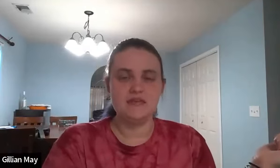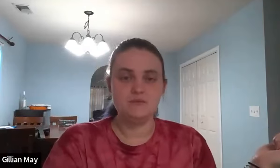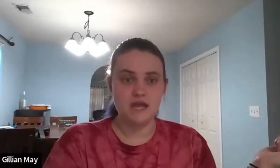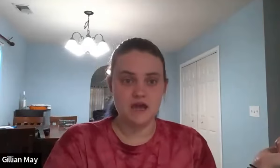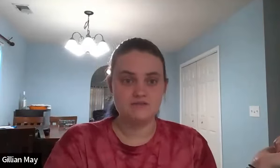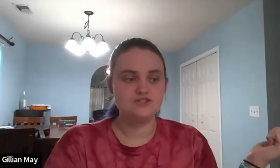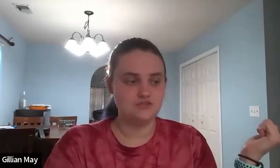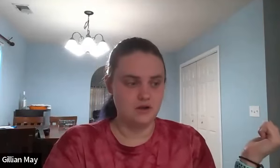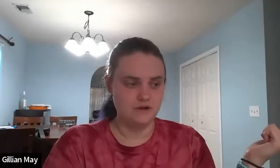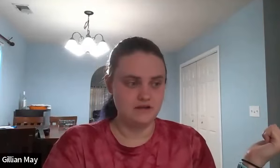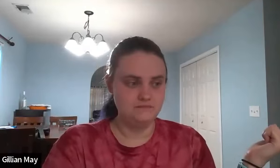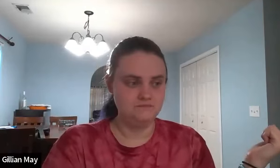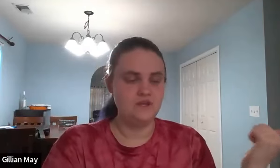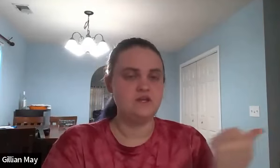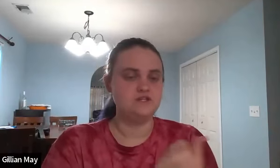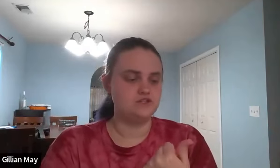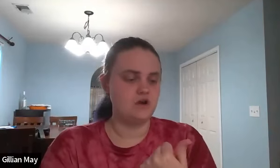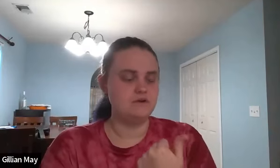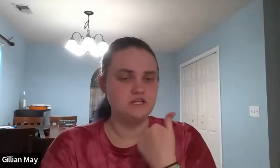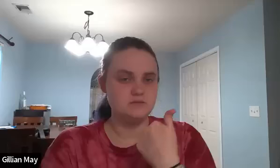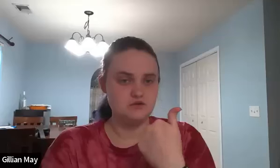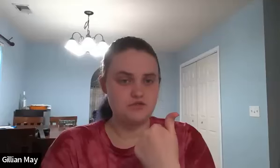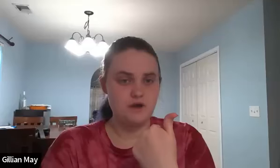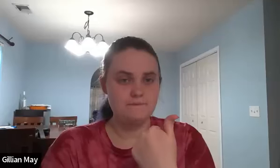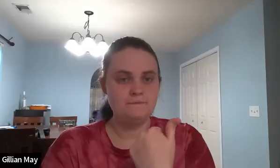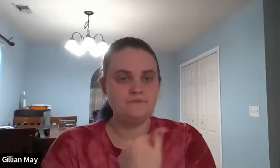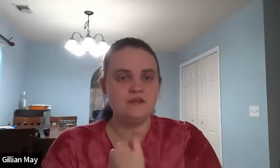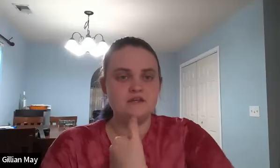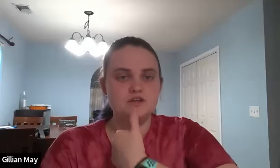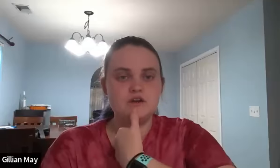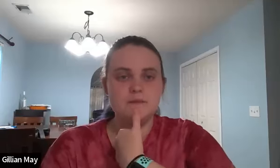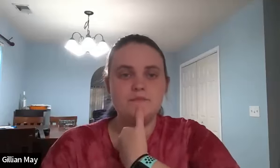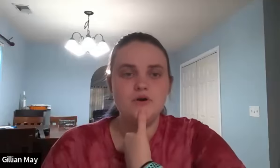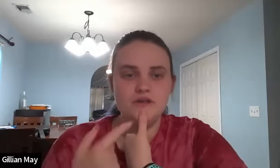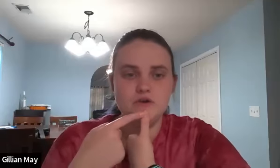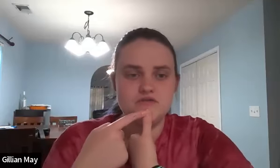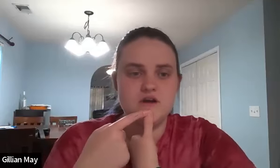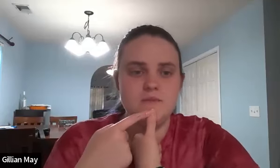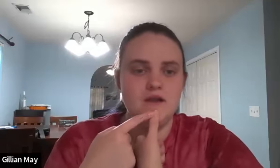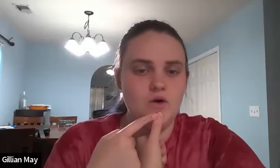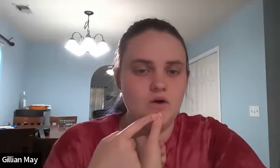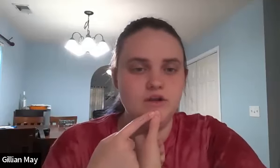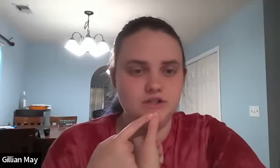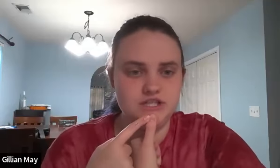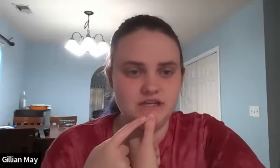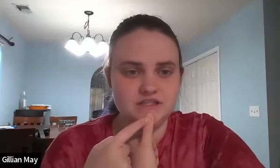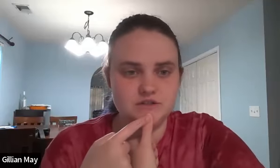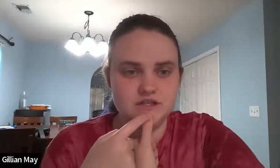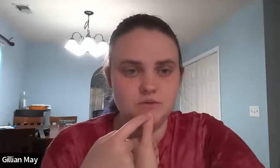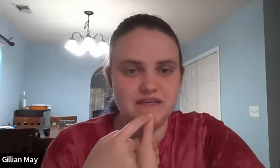Then we have strawberry. Strawberry is going to be your thumb. You're going to put your thumb like on your chin. So it's like you want the